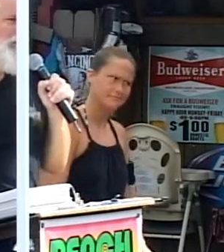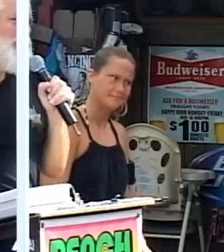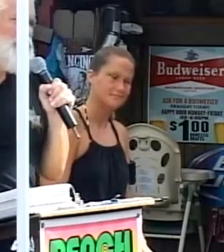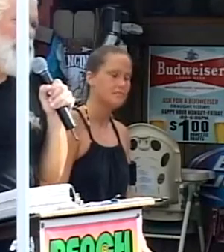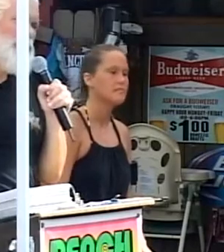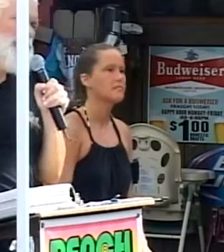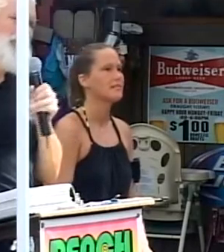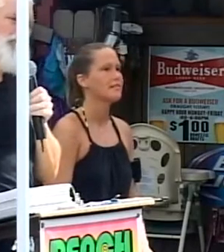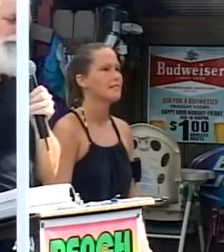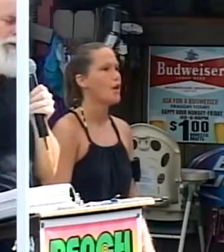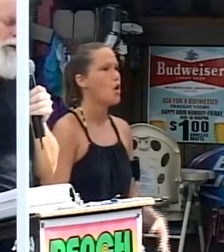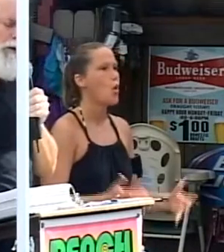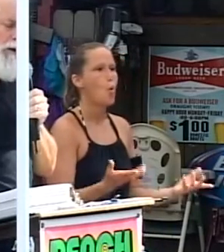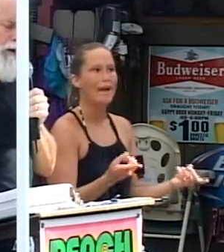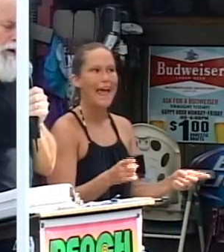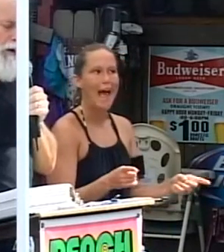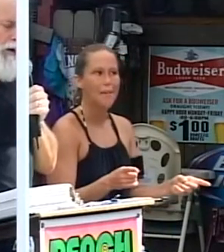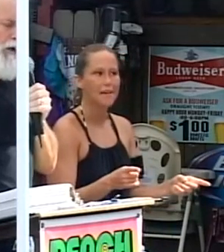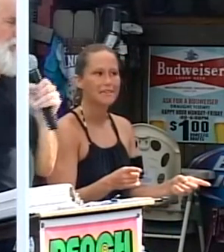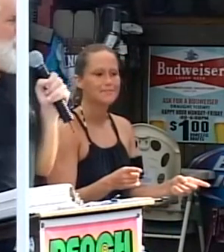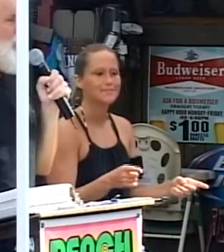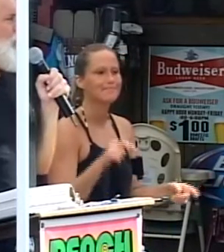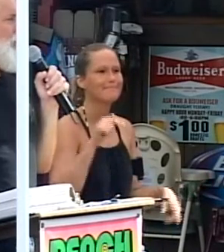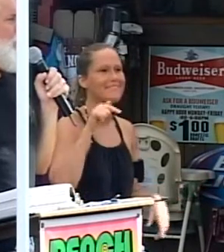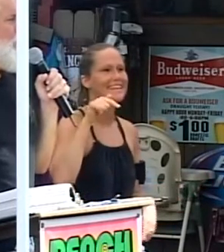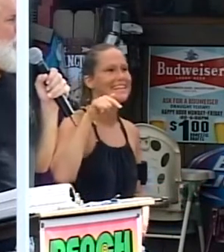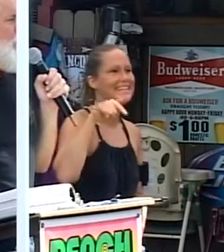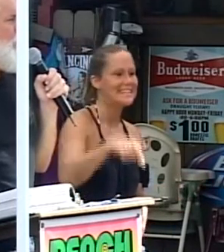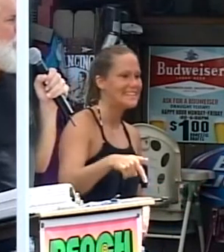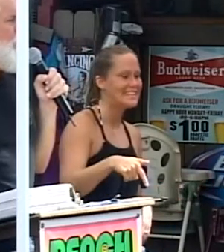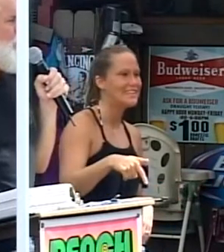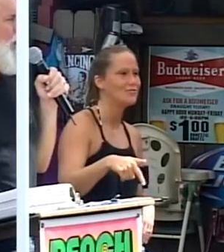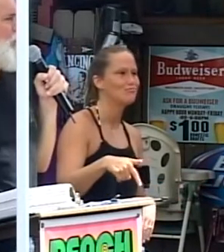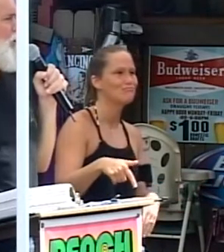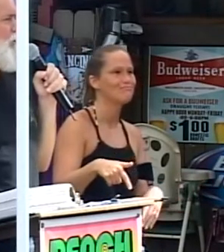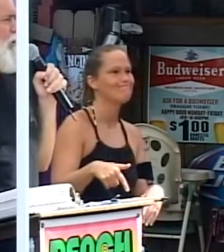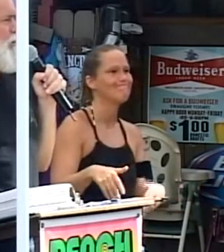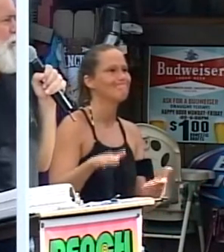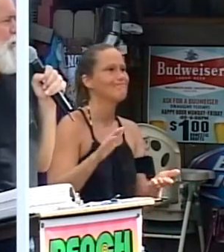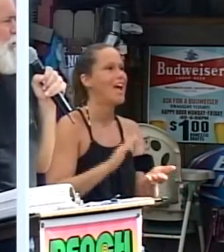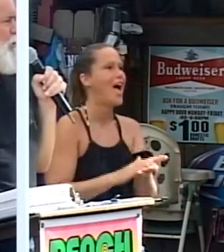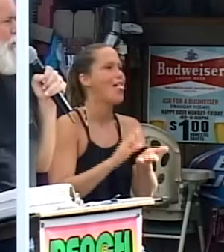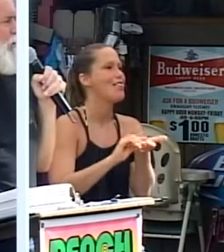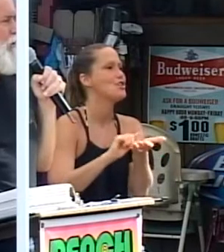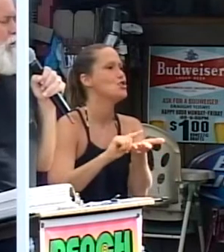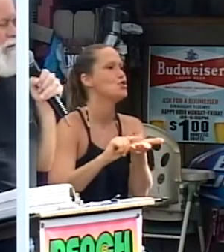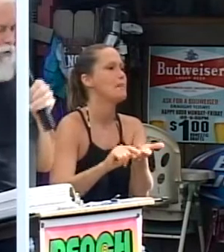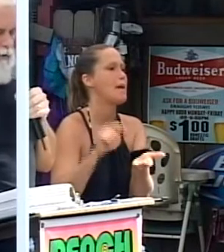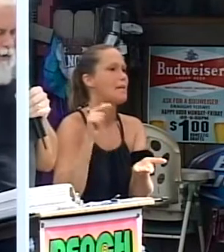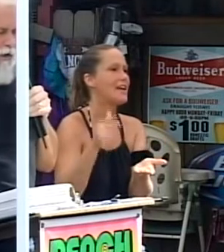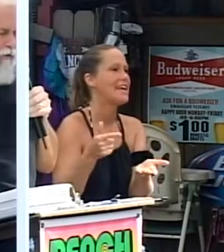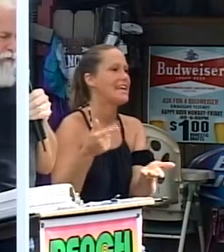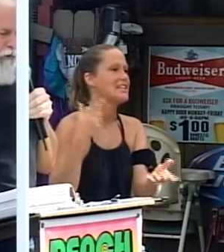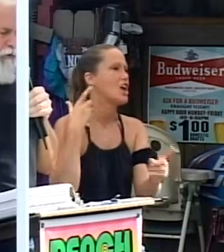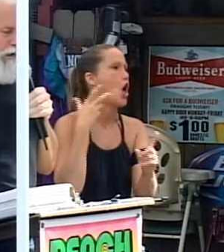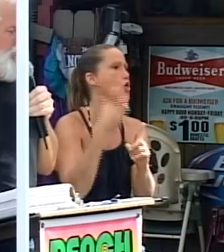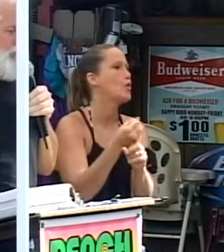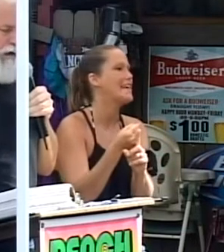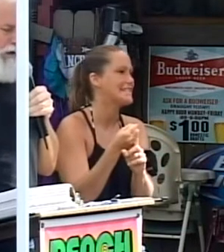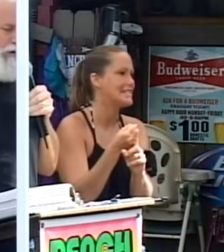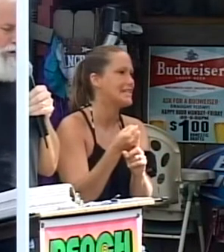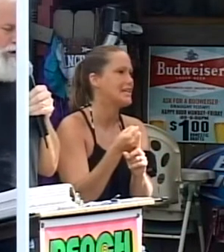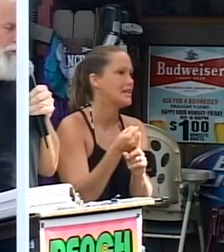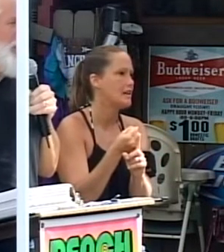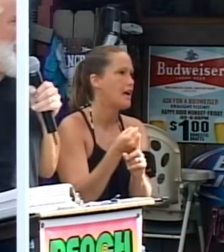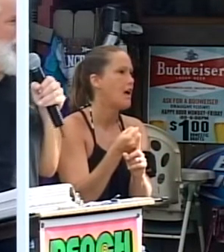front page of the newspaper, and he was arrested for child molestation. And at first, I